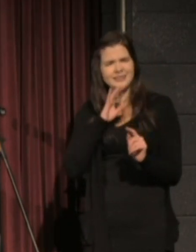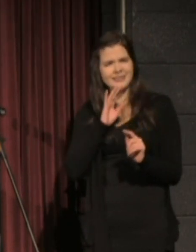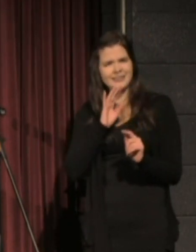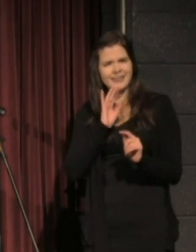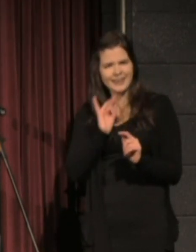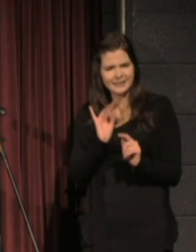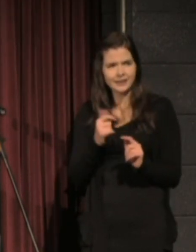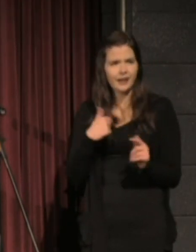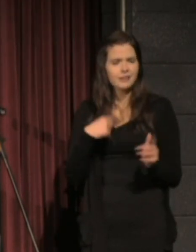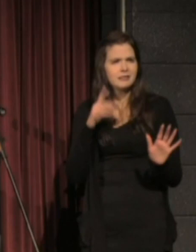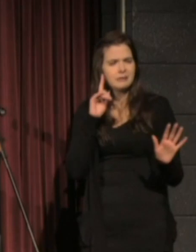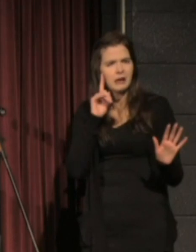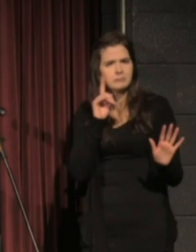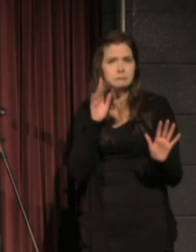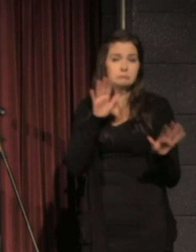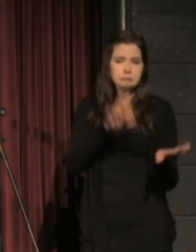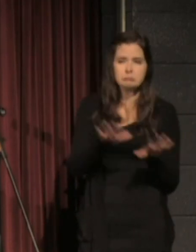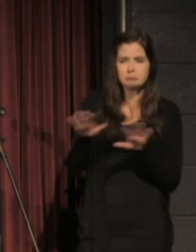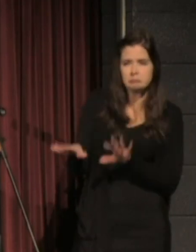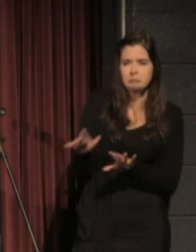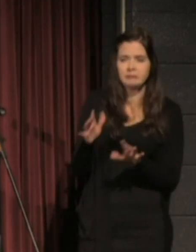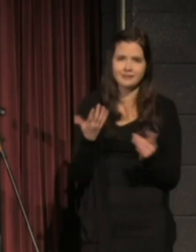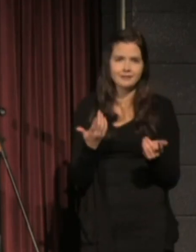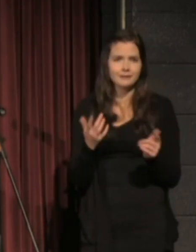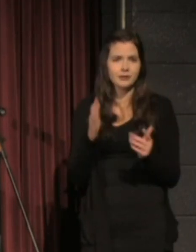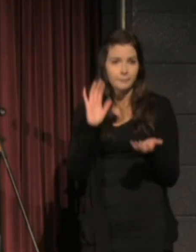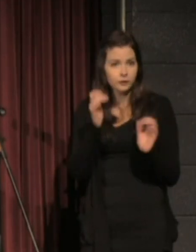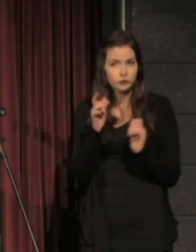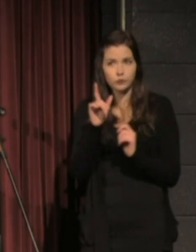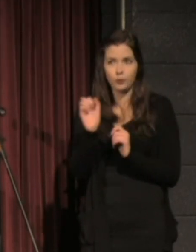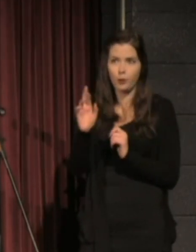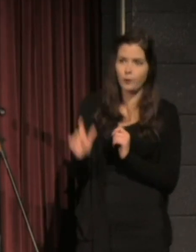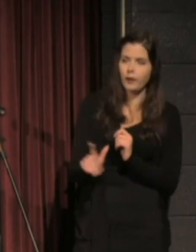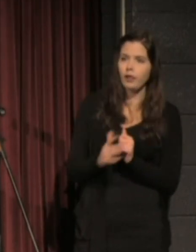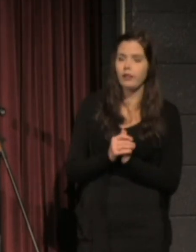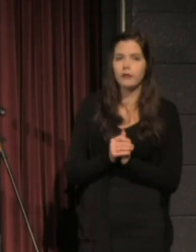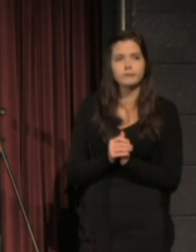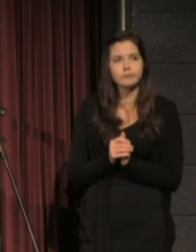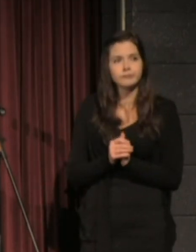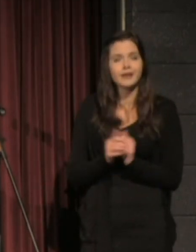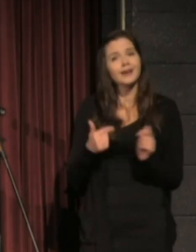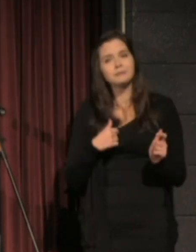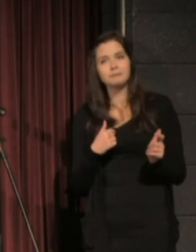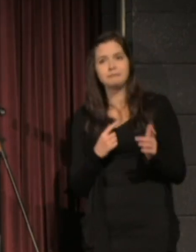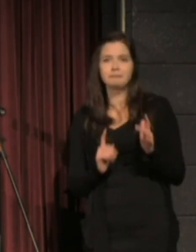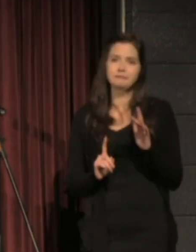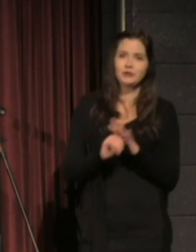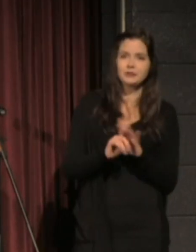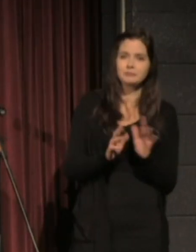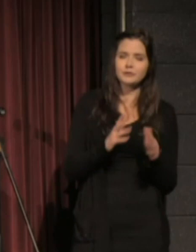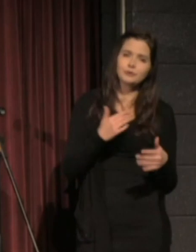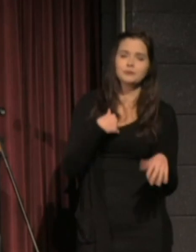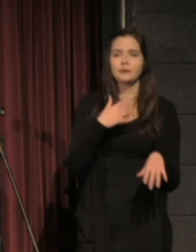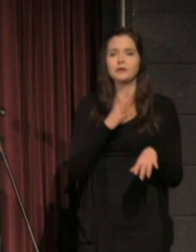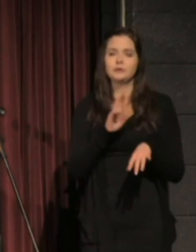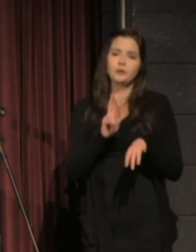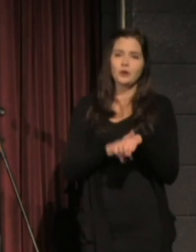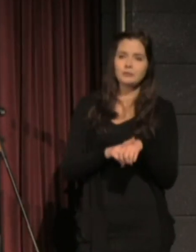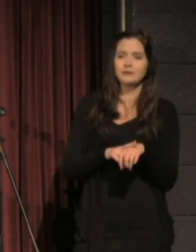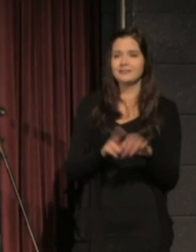more casual occasion than Laurel had obviously been anticipating. I showed up in my typical high school apparel